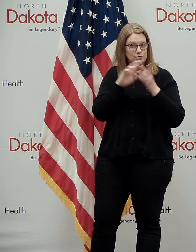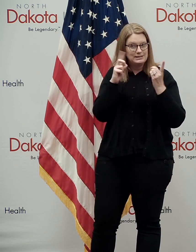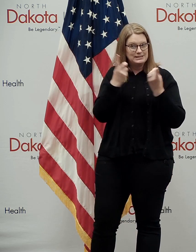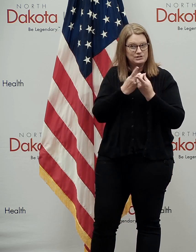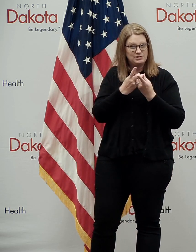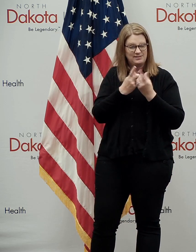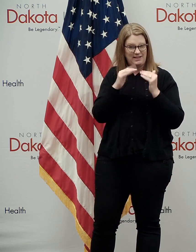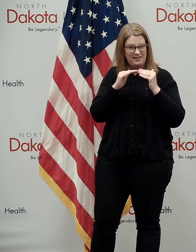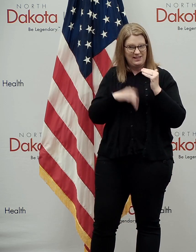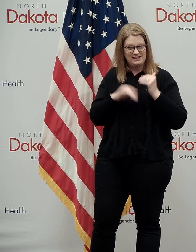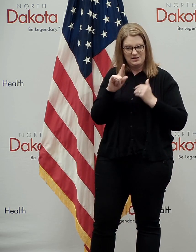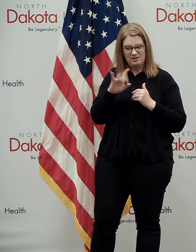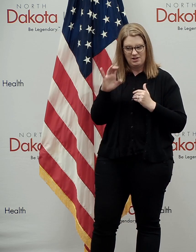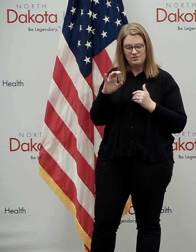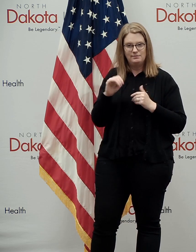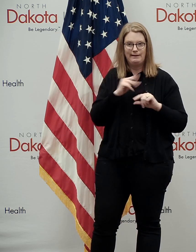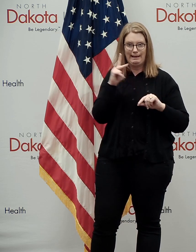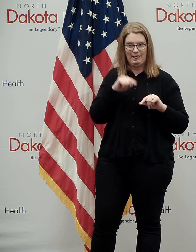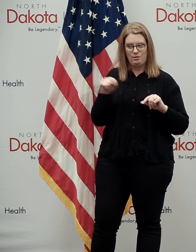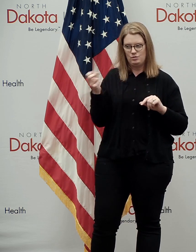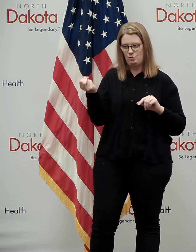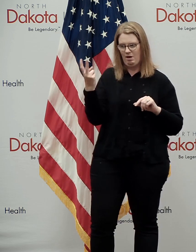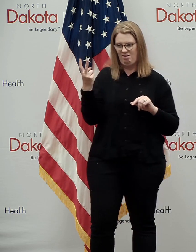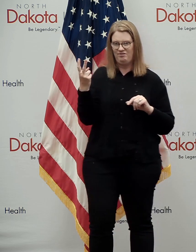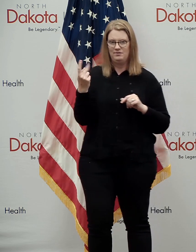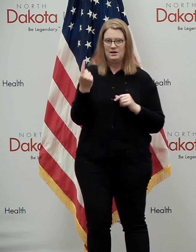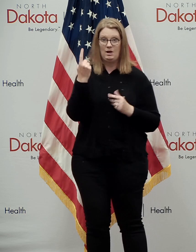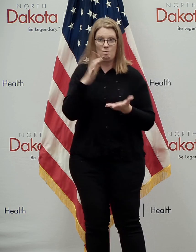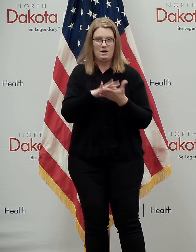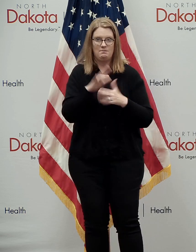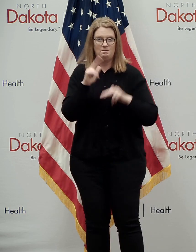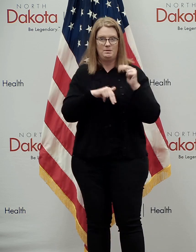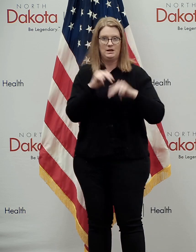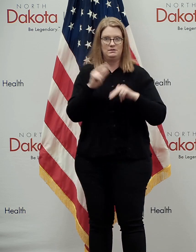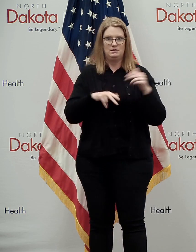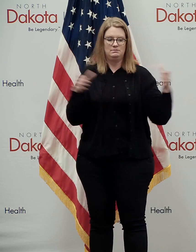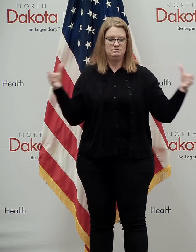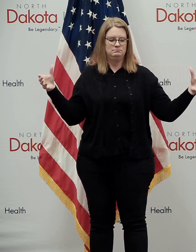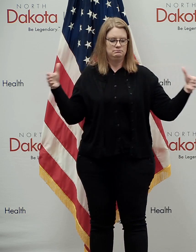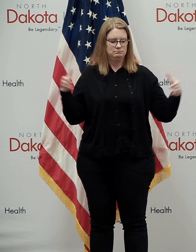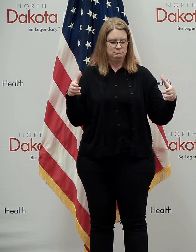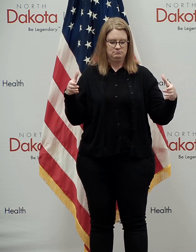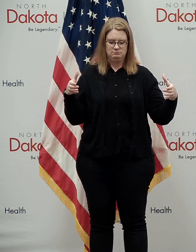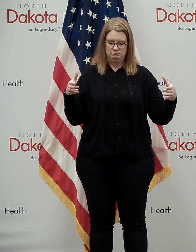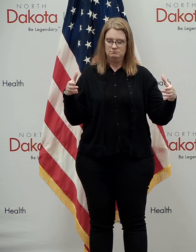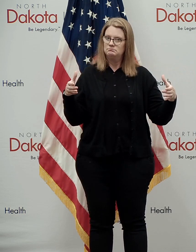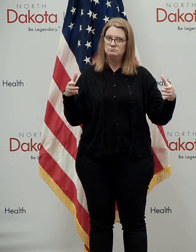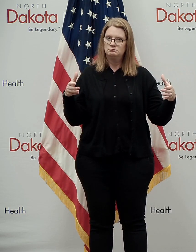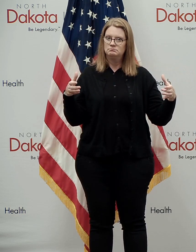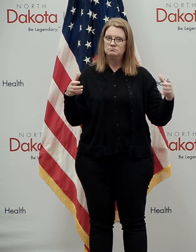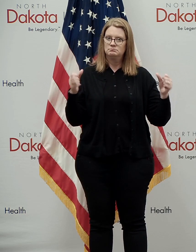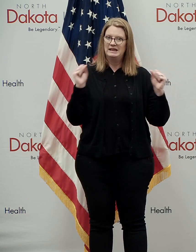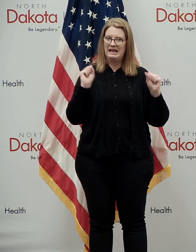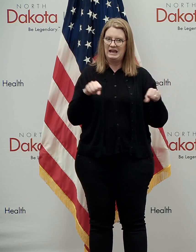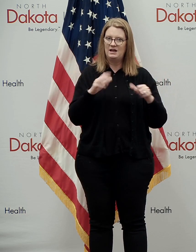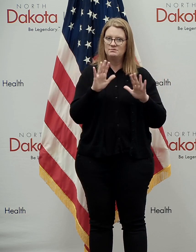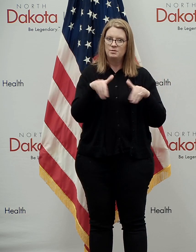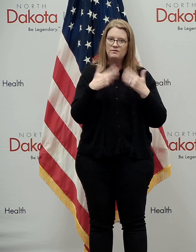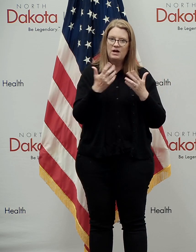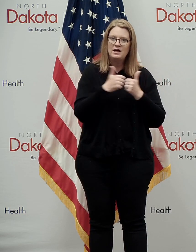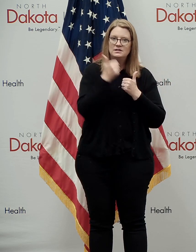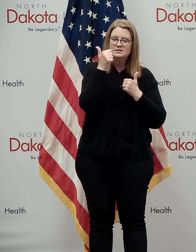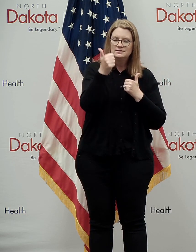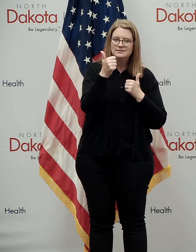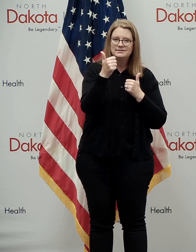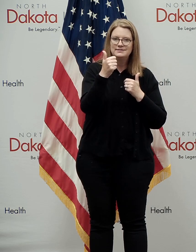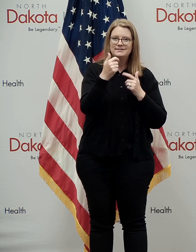less than 100 students, K through 12, in one school building. They will certainly be able to ensure distance learning, social